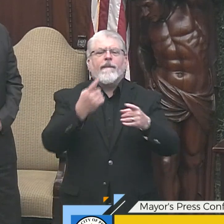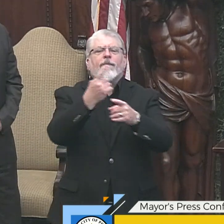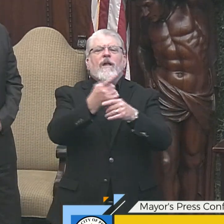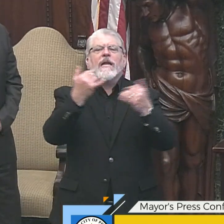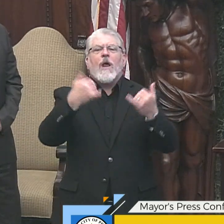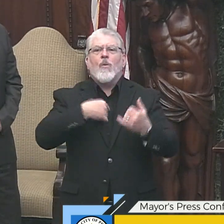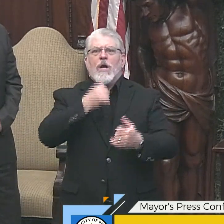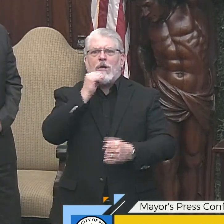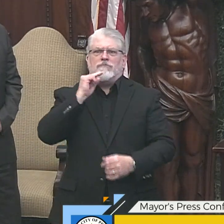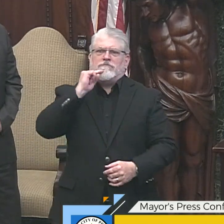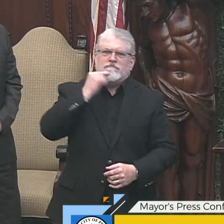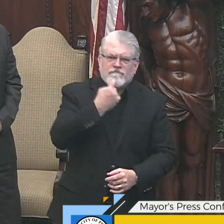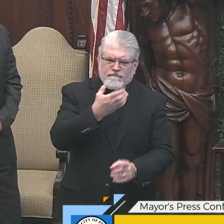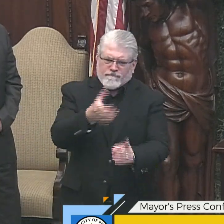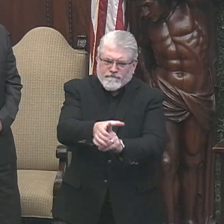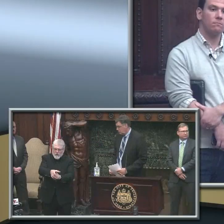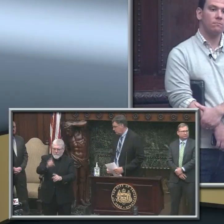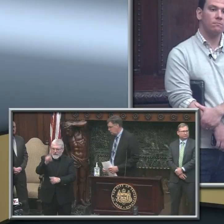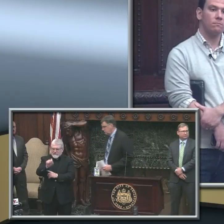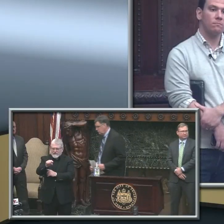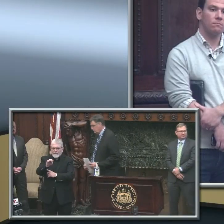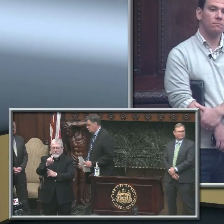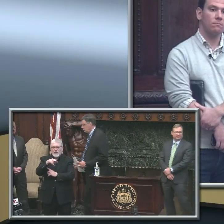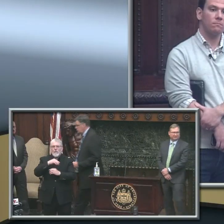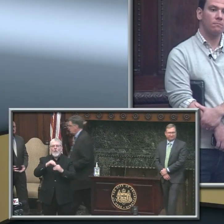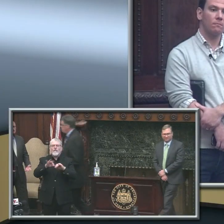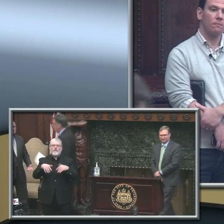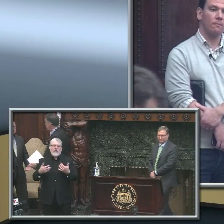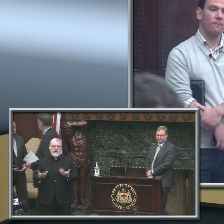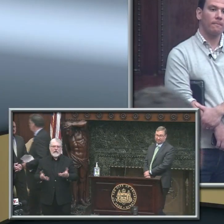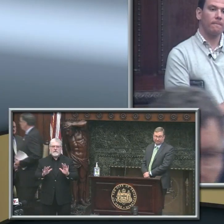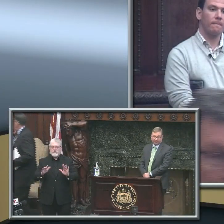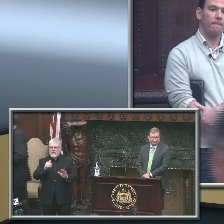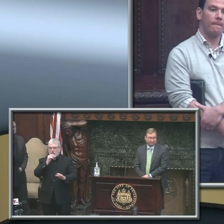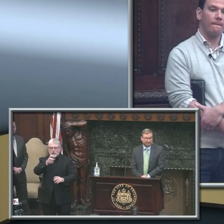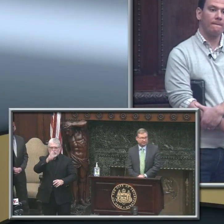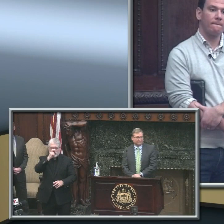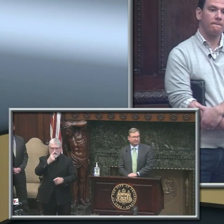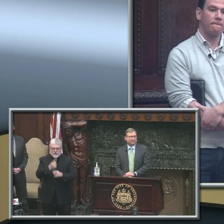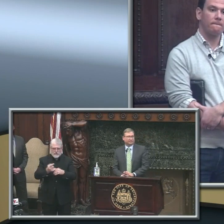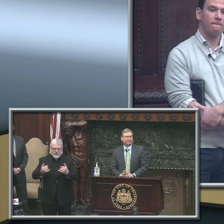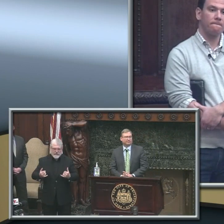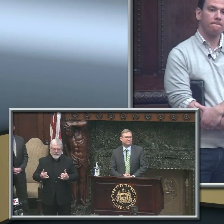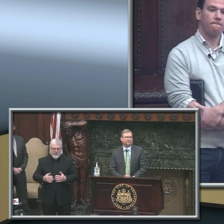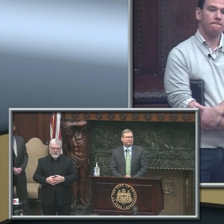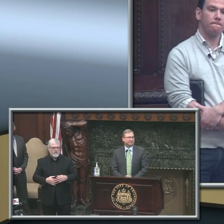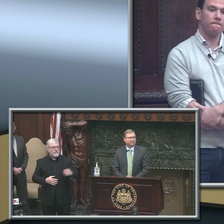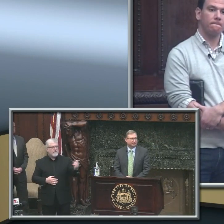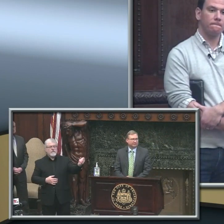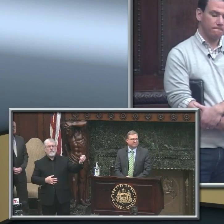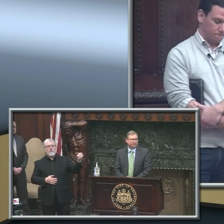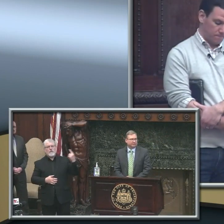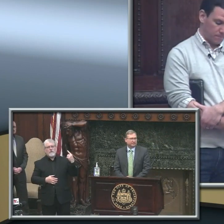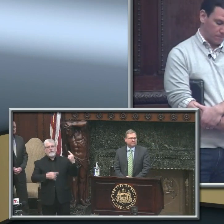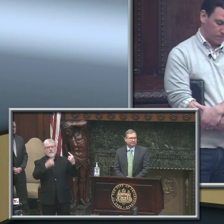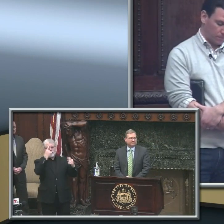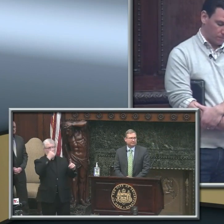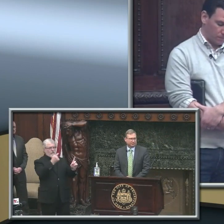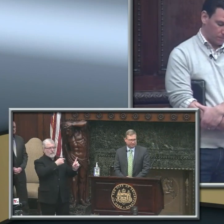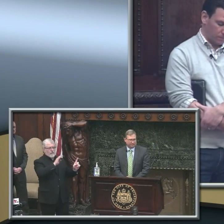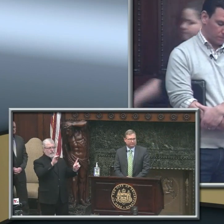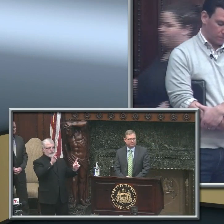Okay, and a question for Brian. The